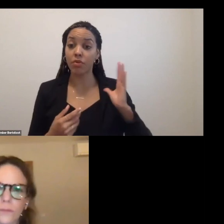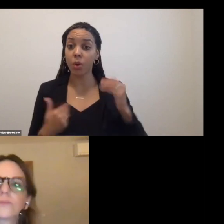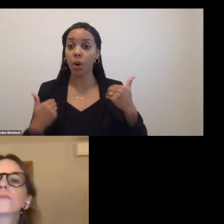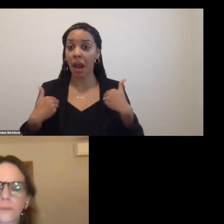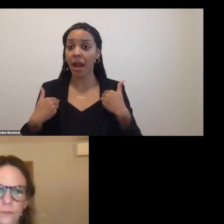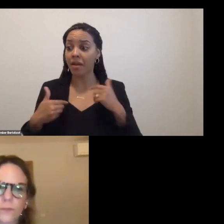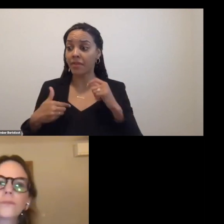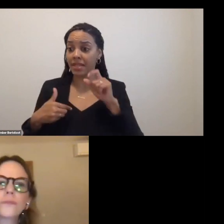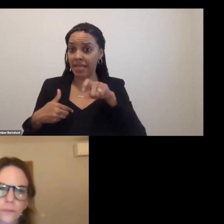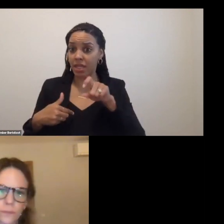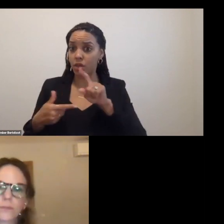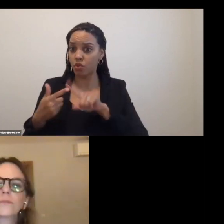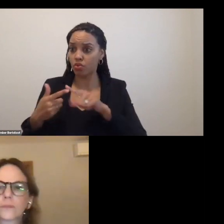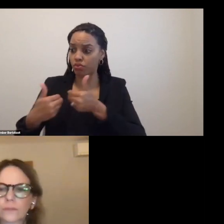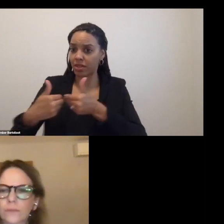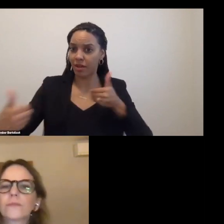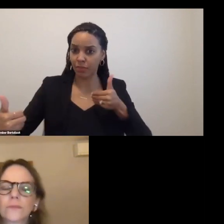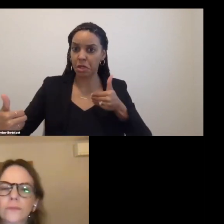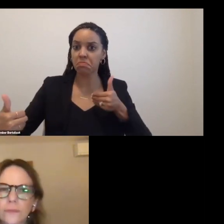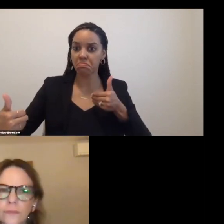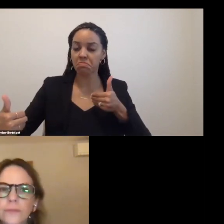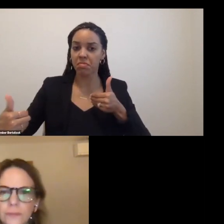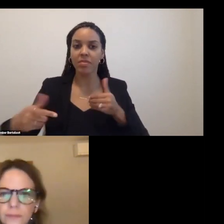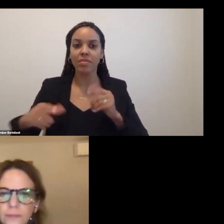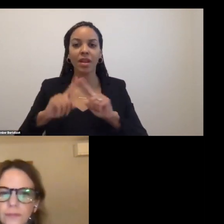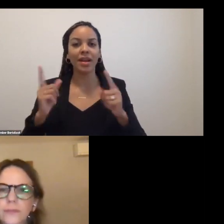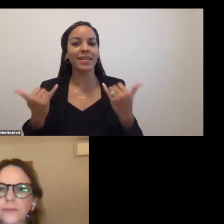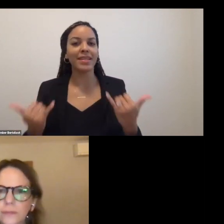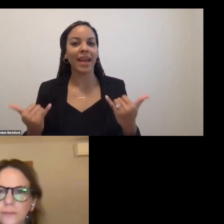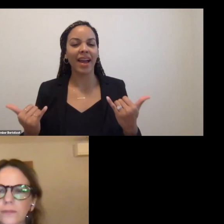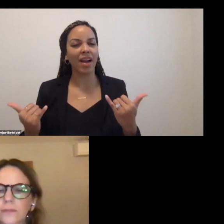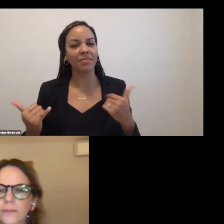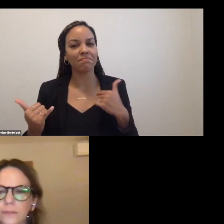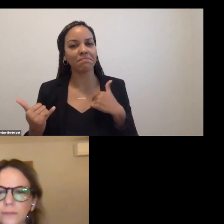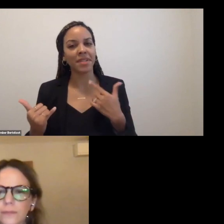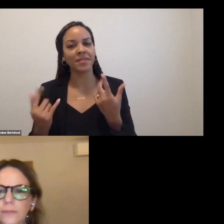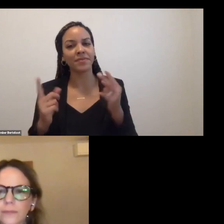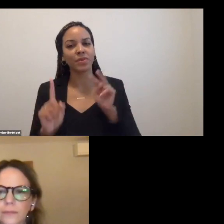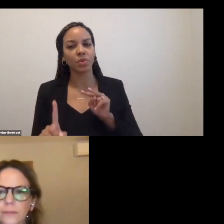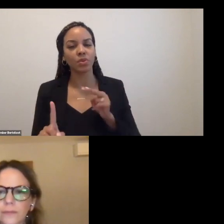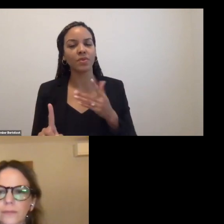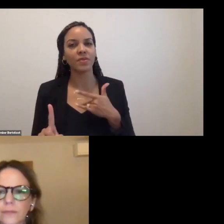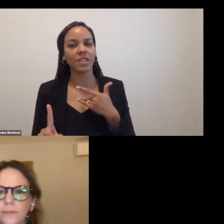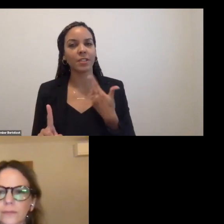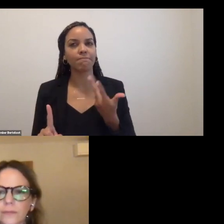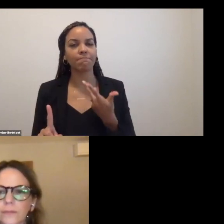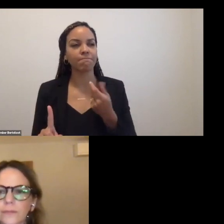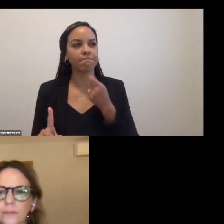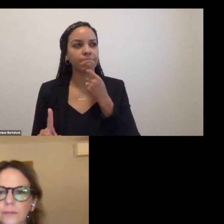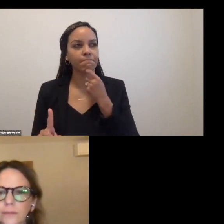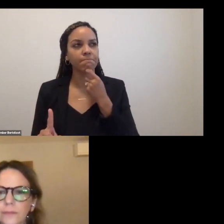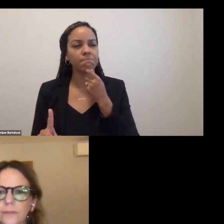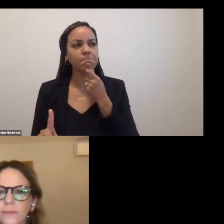separate from each other. But now I feel that it would be really a kind of time